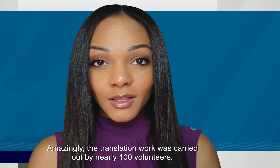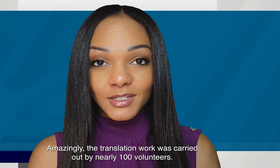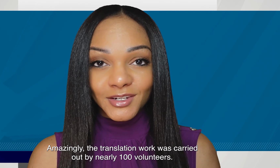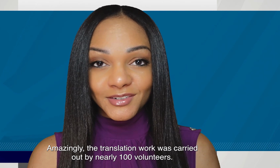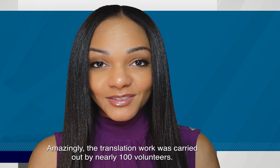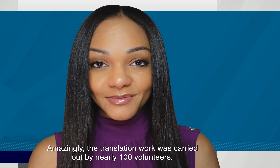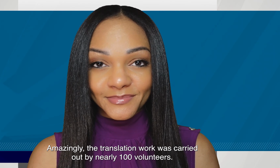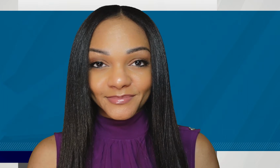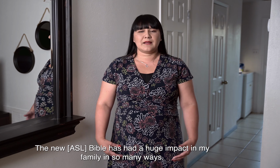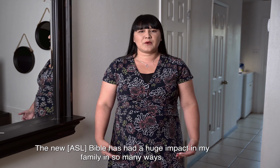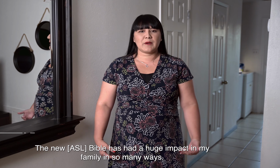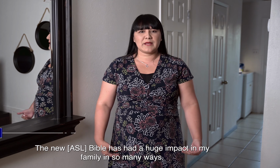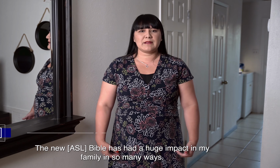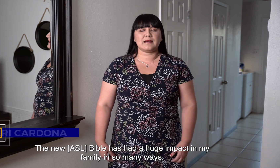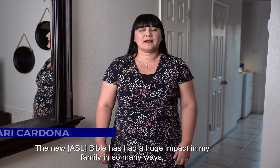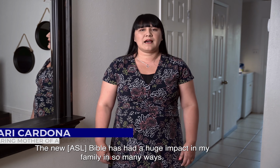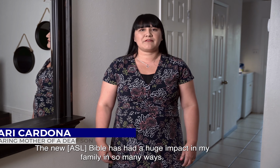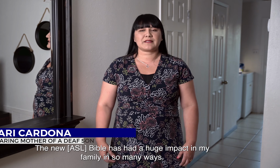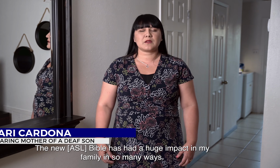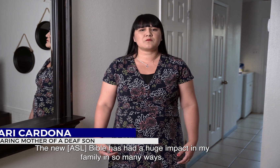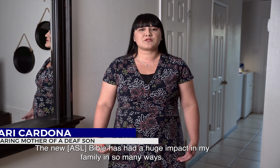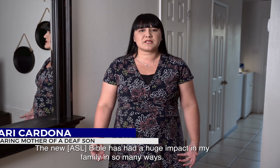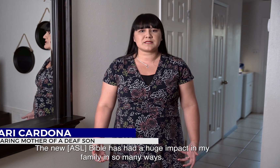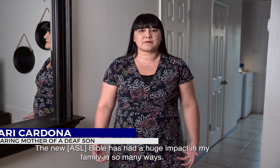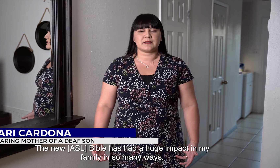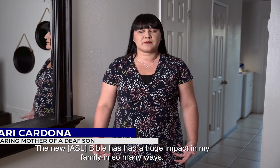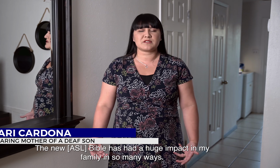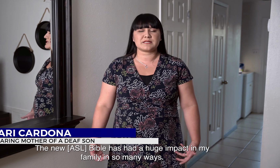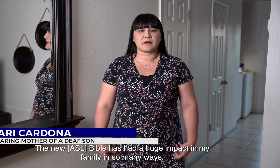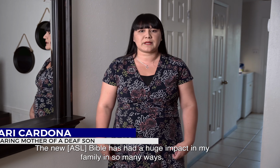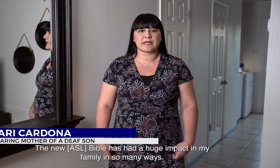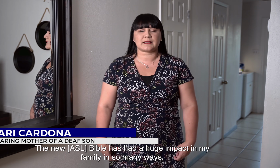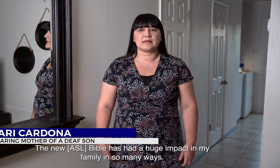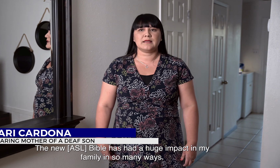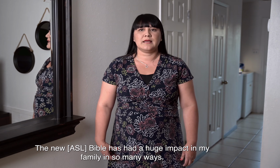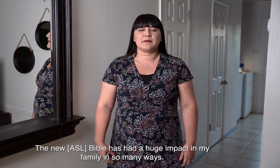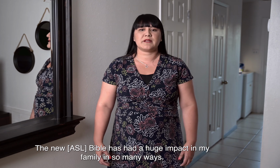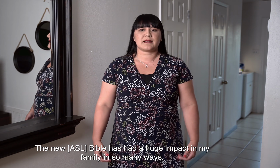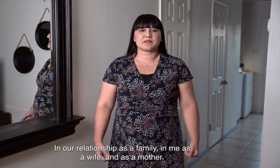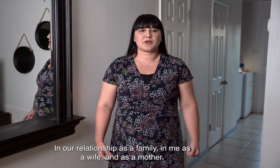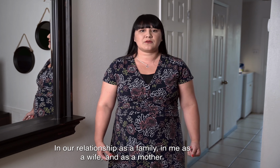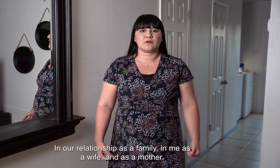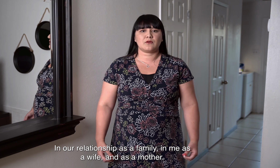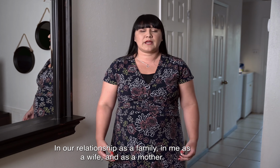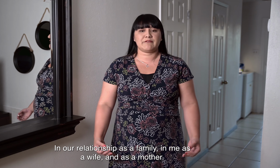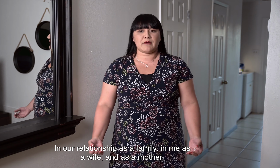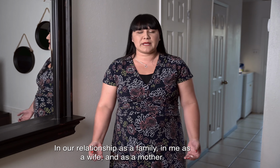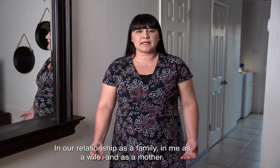100 volunteers. The new Bible has had a huge impact in my family in so many ways,